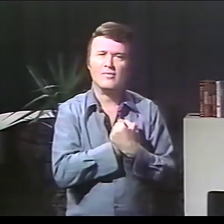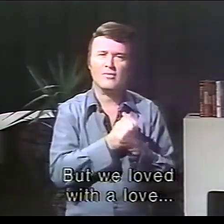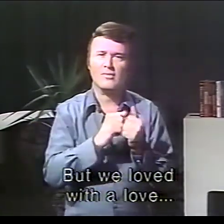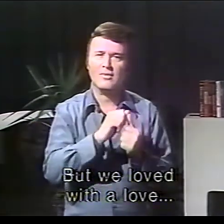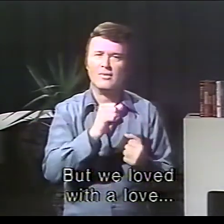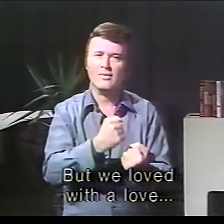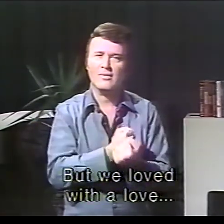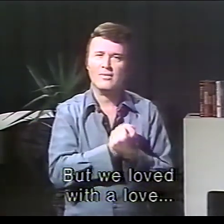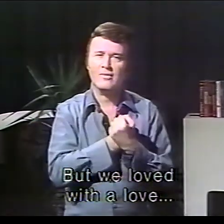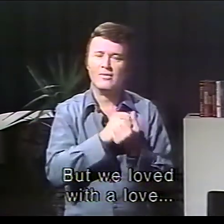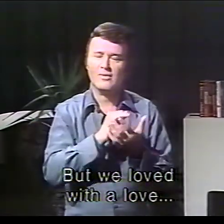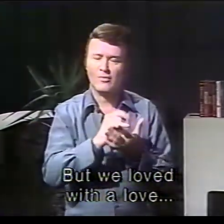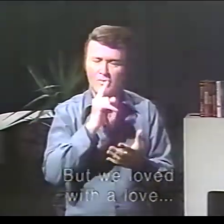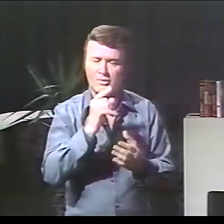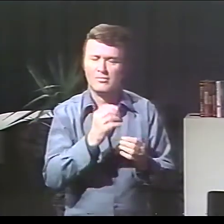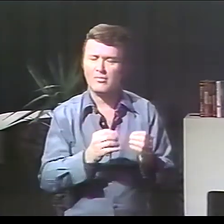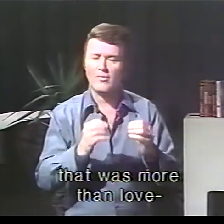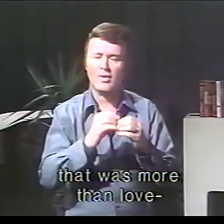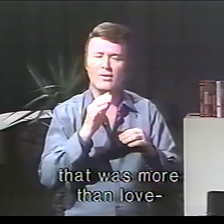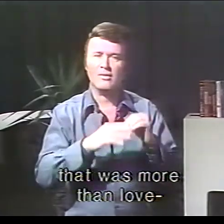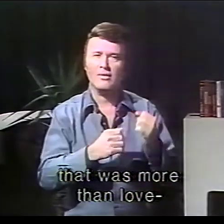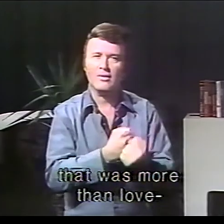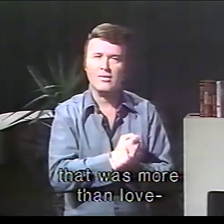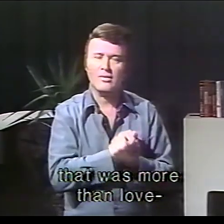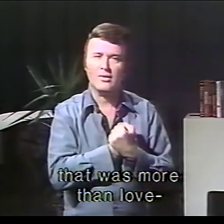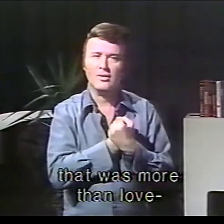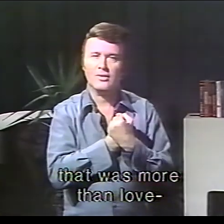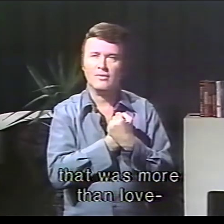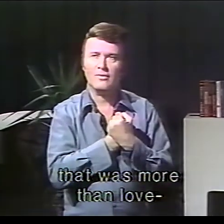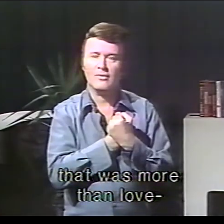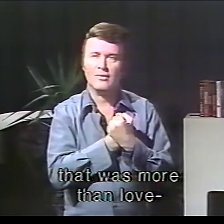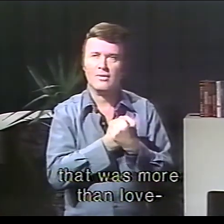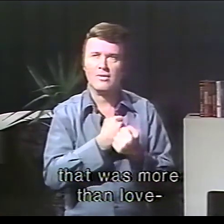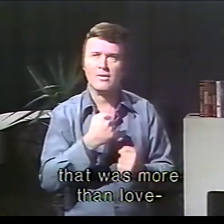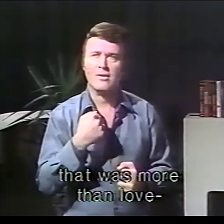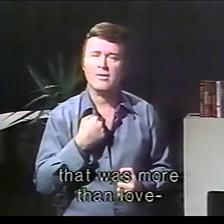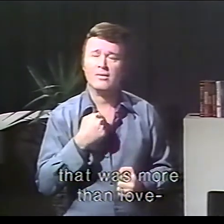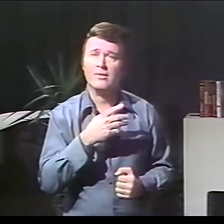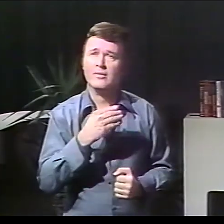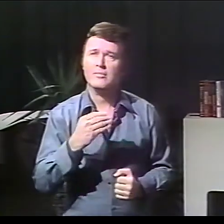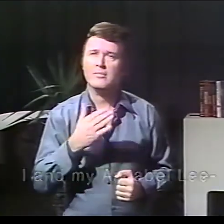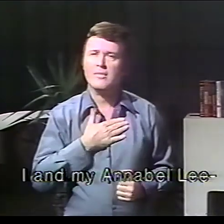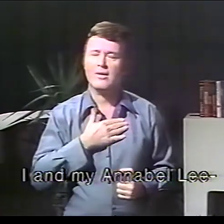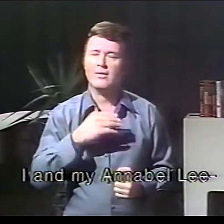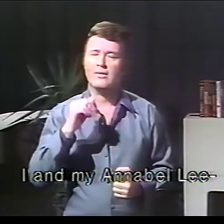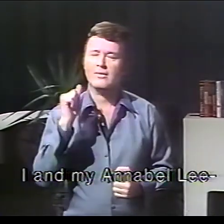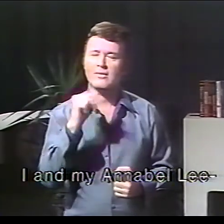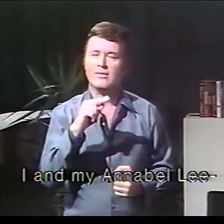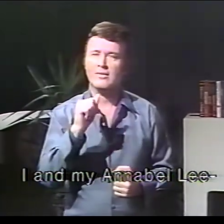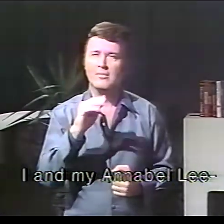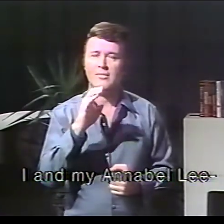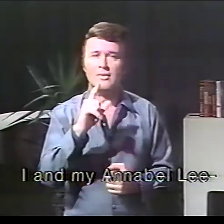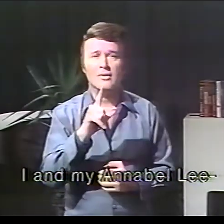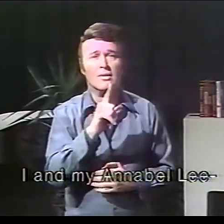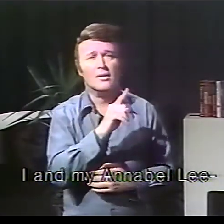But we loved with a love that was more than love. I am my Annabel